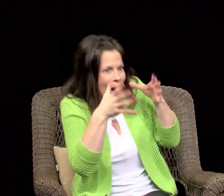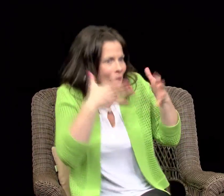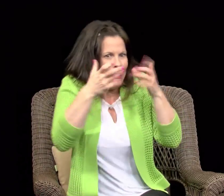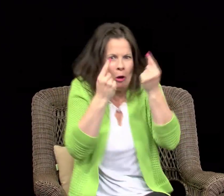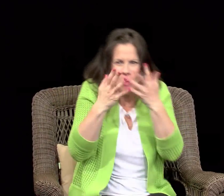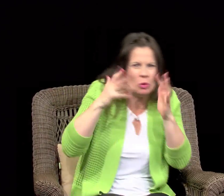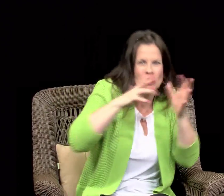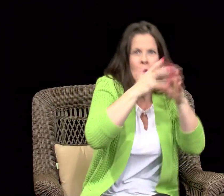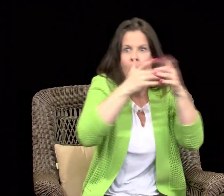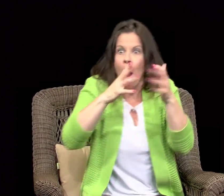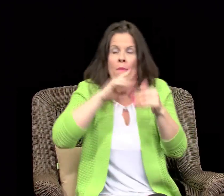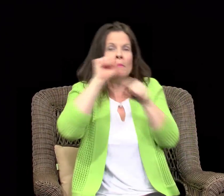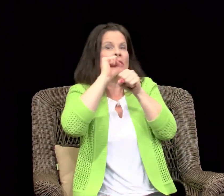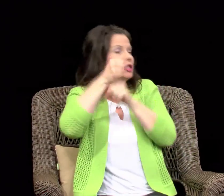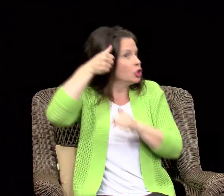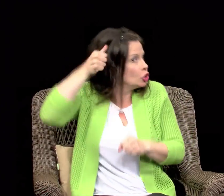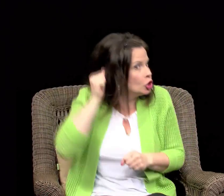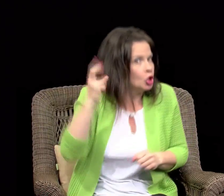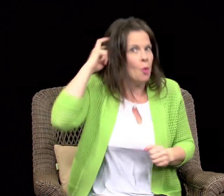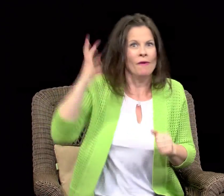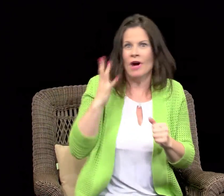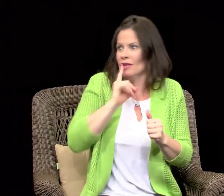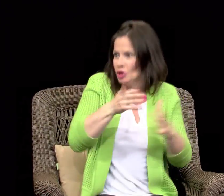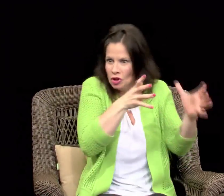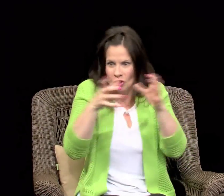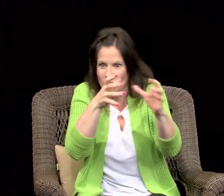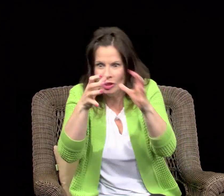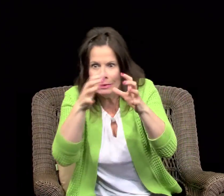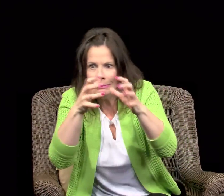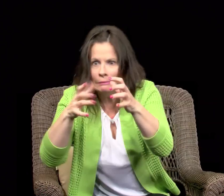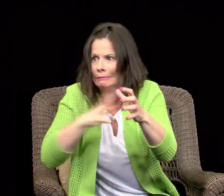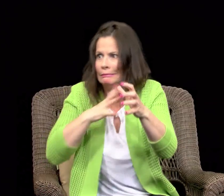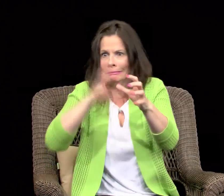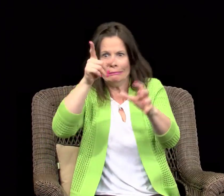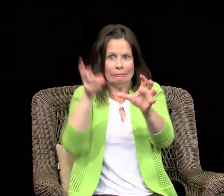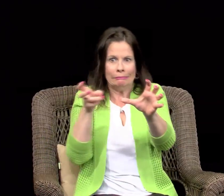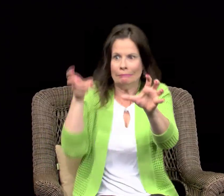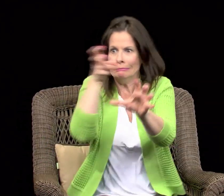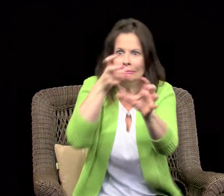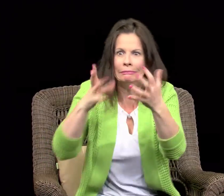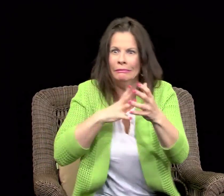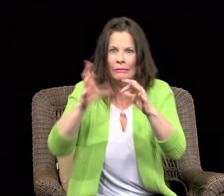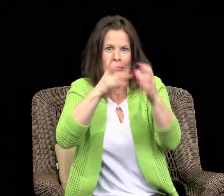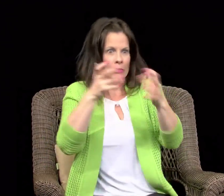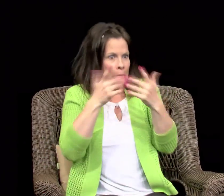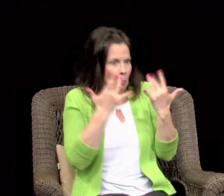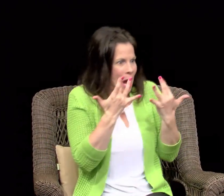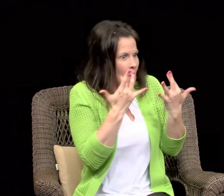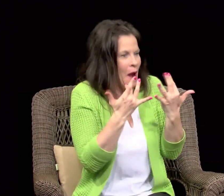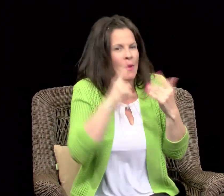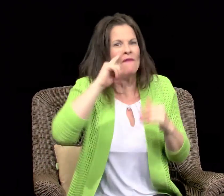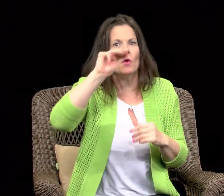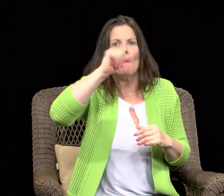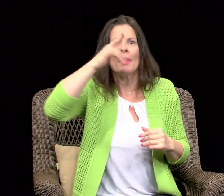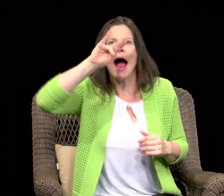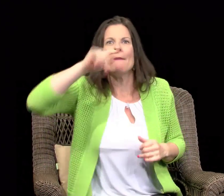by, and the parents are unsure. Maybe they bring them to the doctor, they get a surgery where they cut their scalp open and